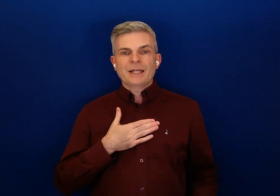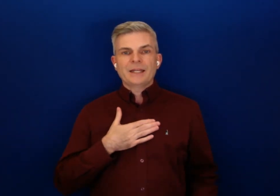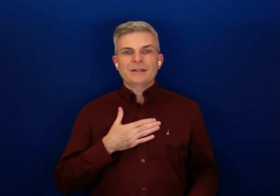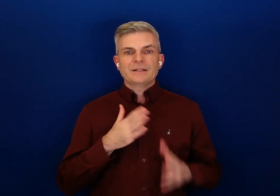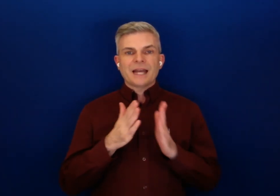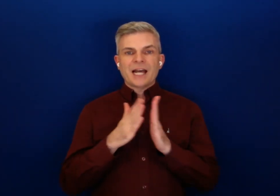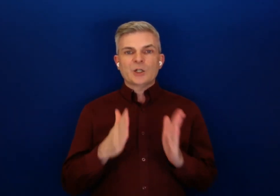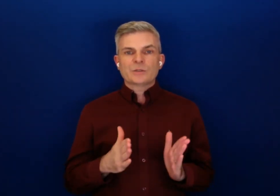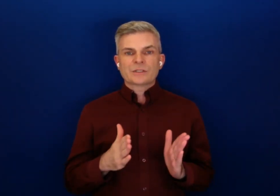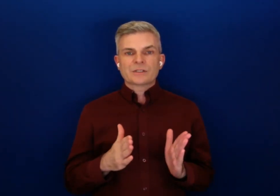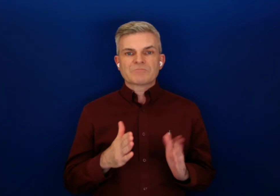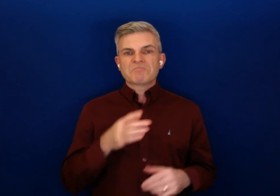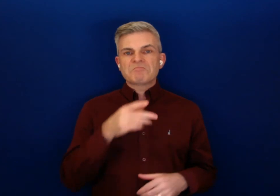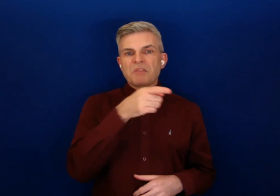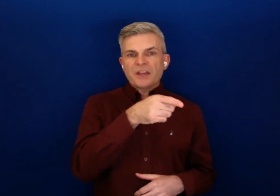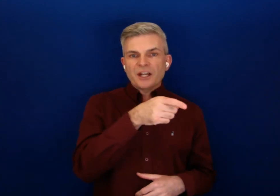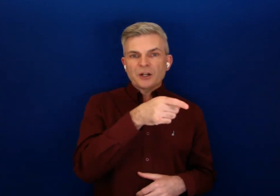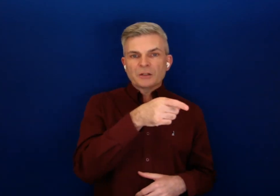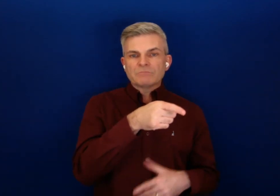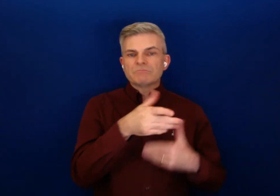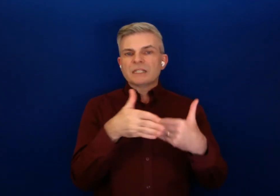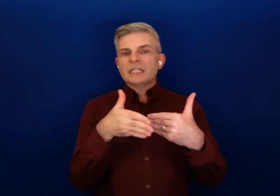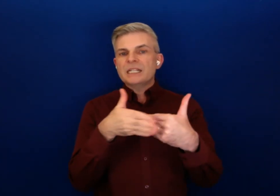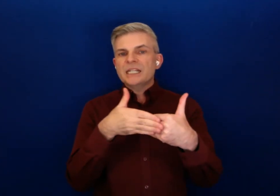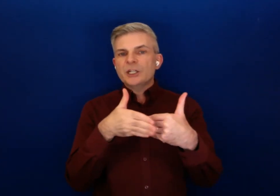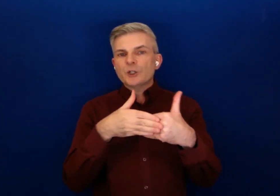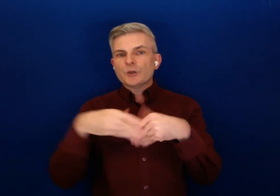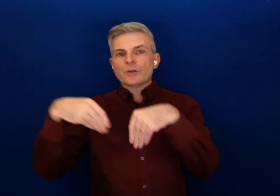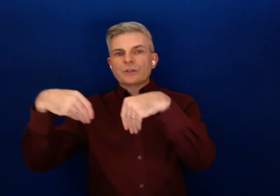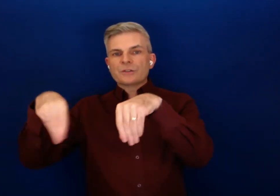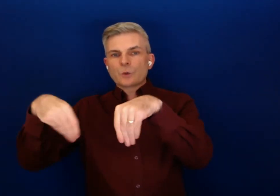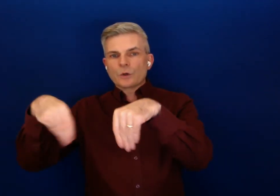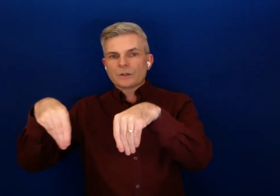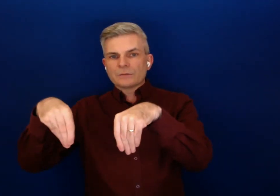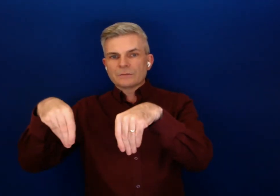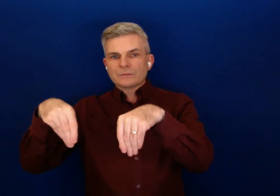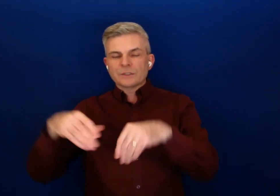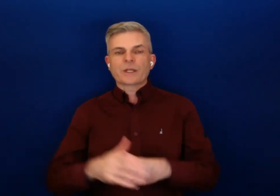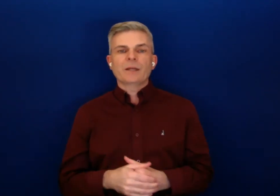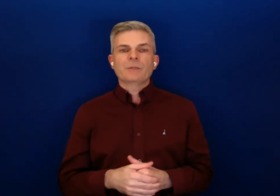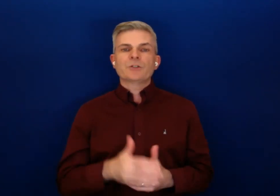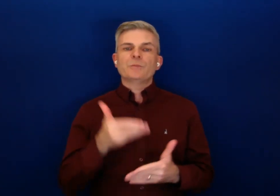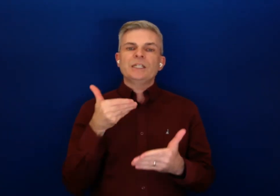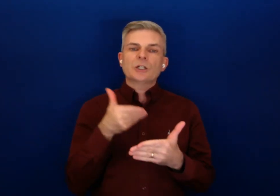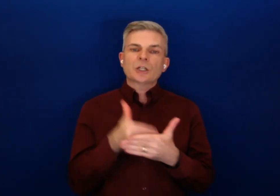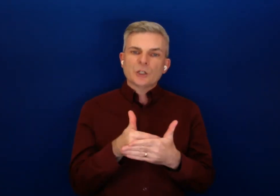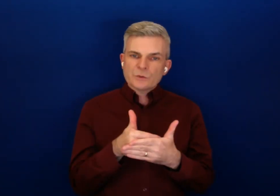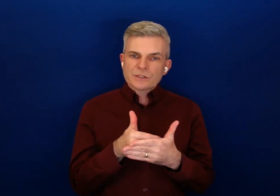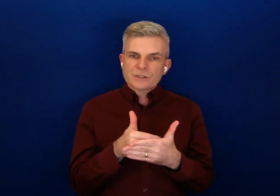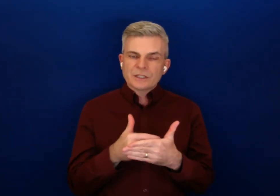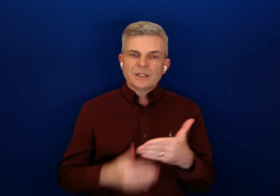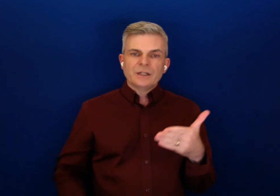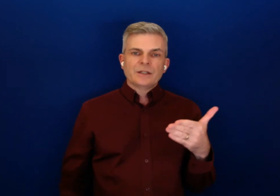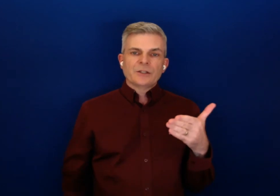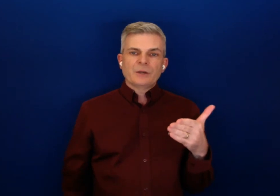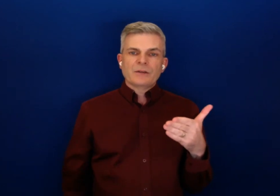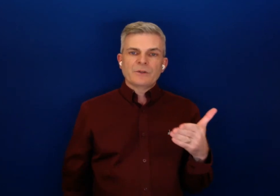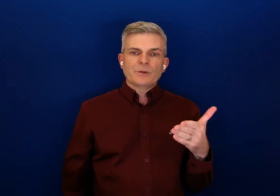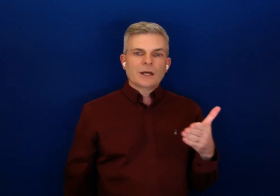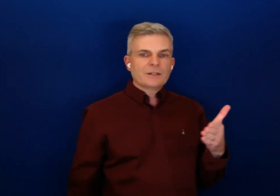my house there, near the store. Okay, but to be close, you have your